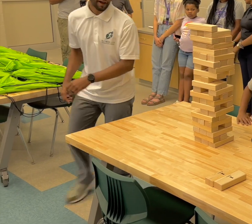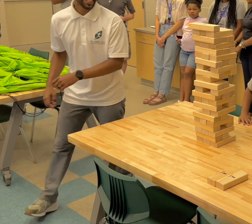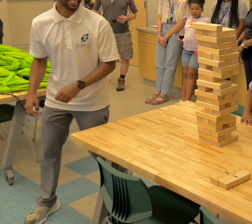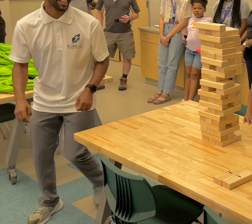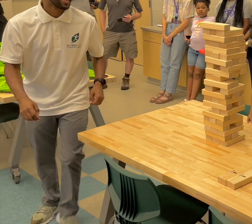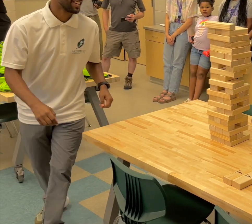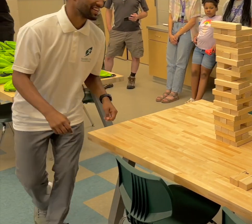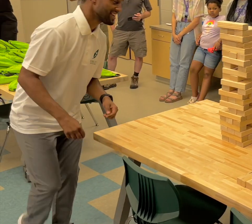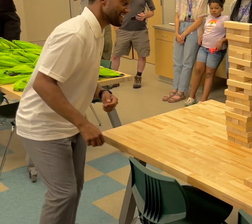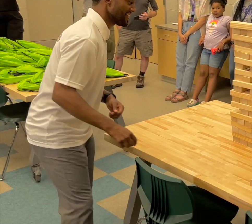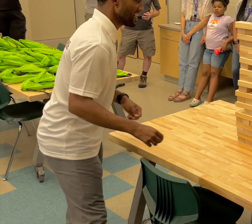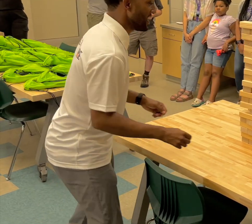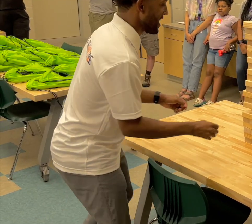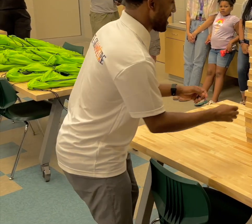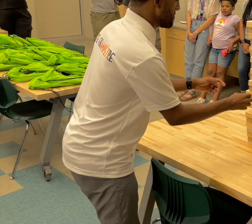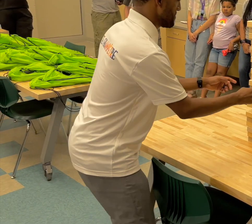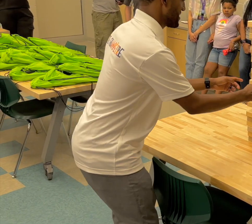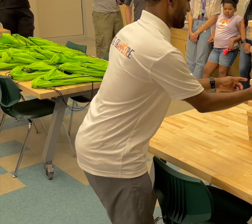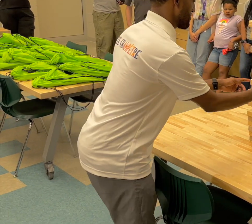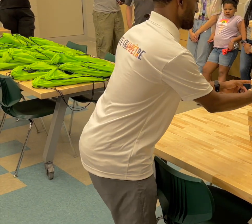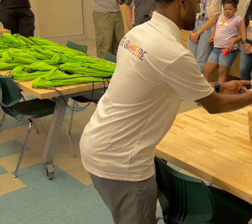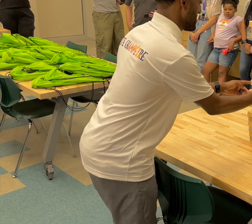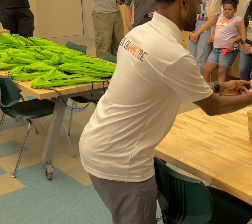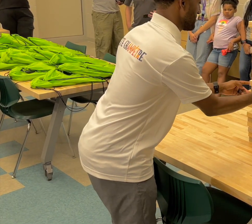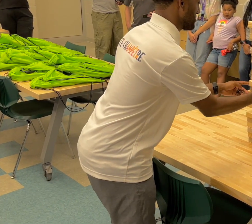Real spicy.